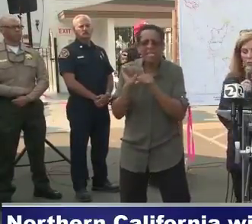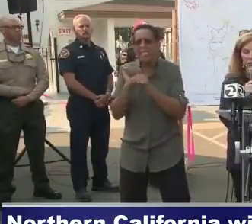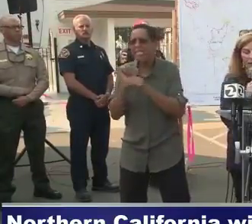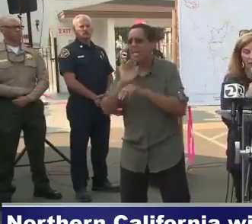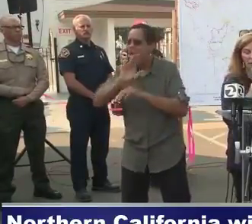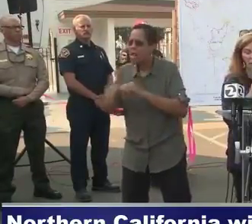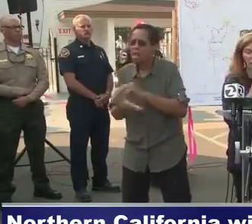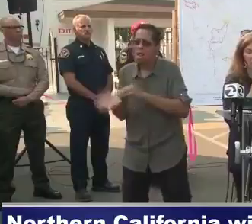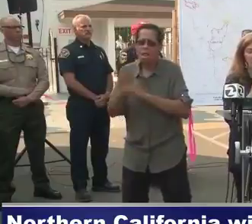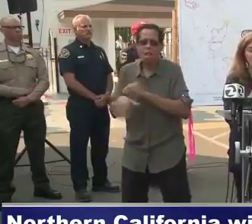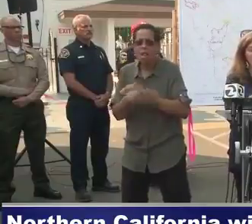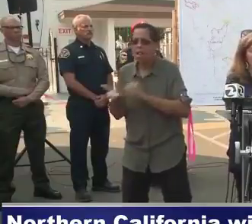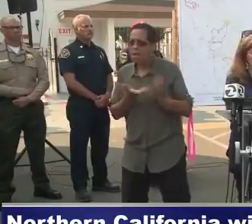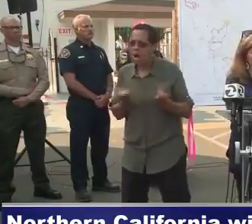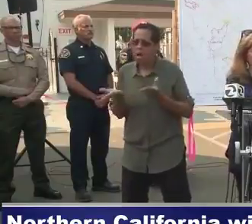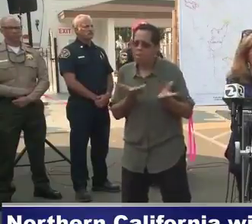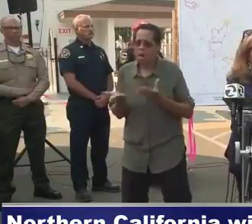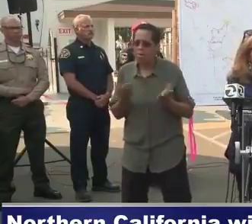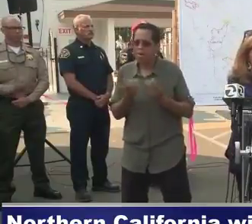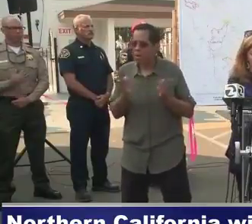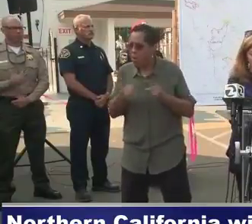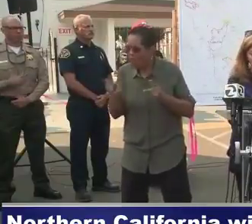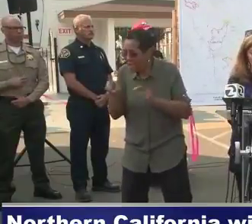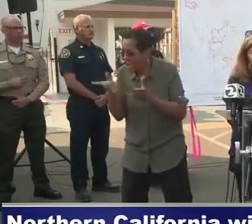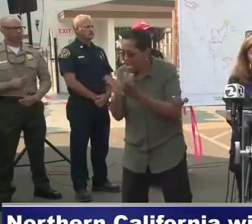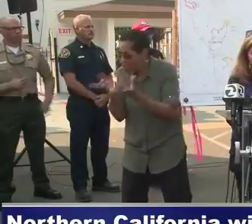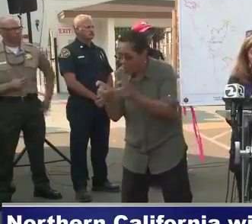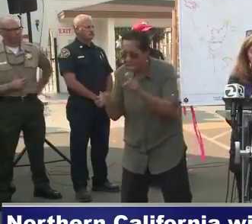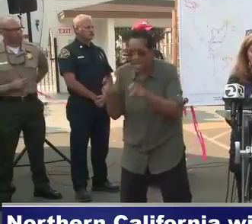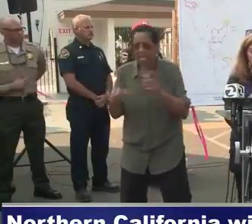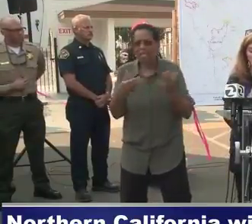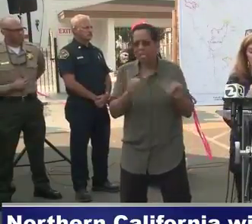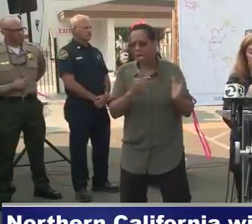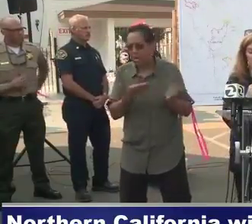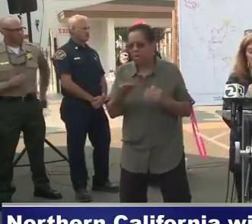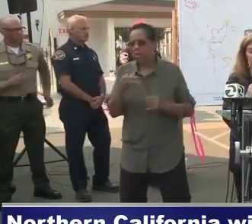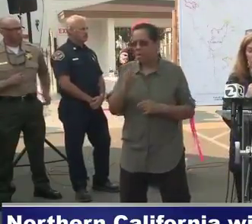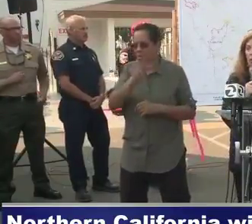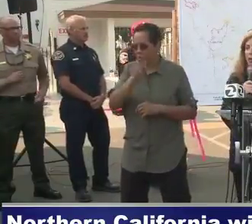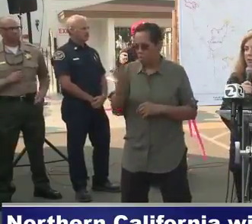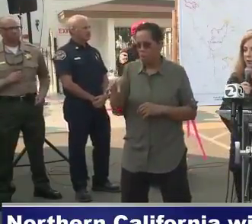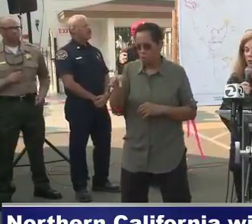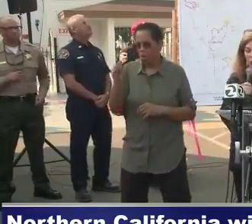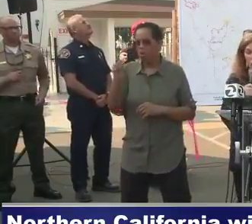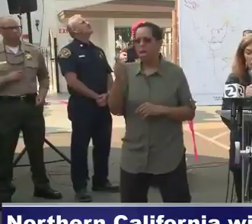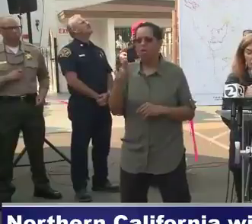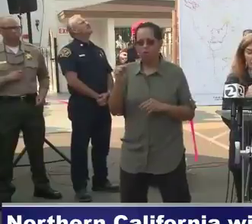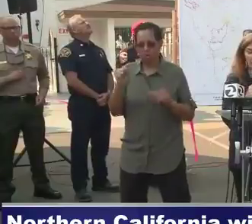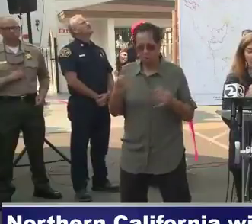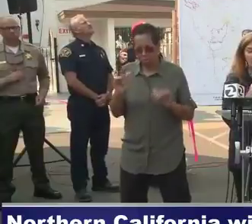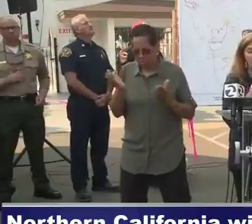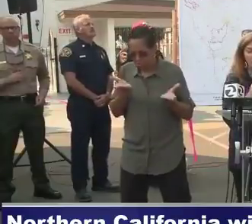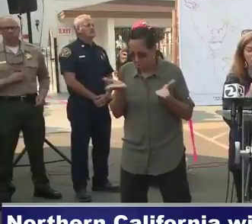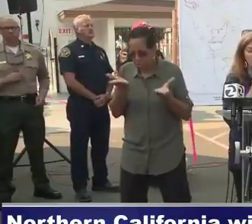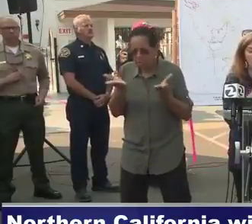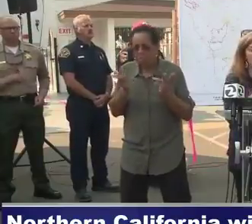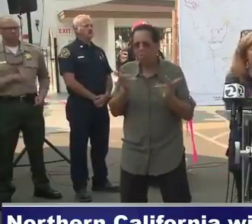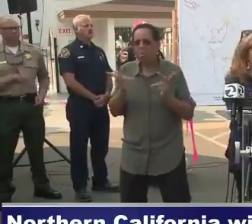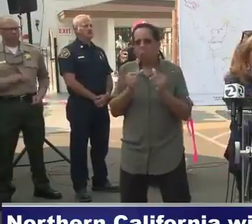to those evacuees. 22 shelters remain open to serve our community, and we continue to coordinate